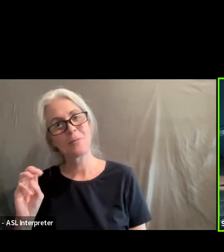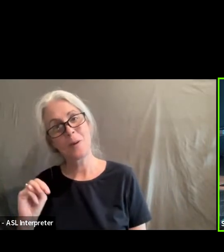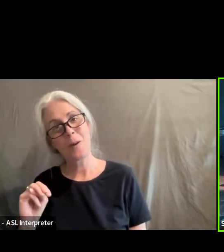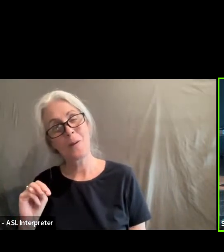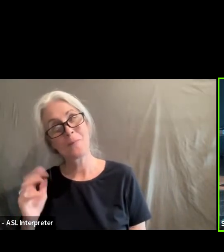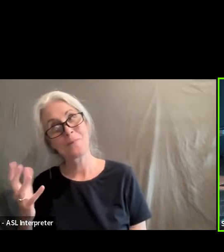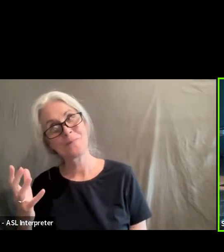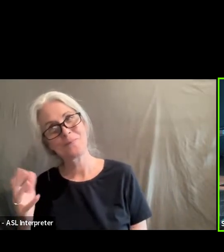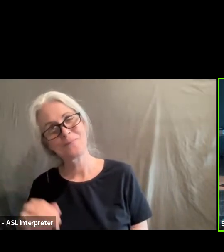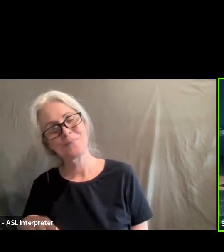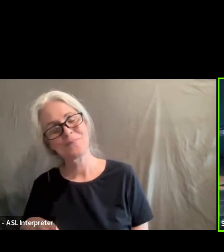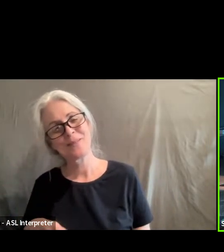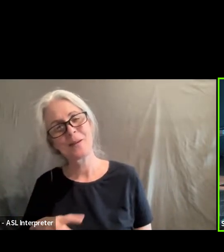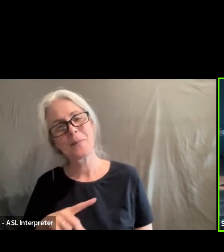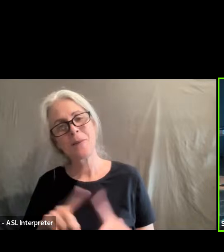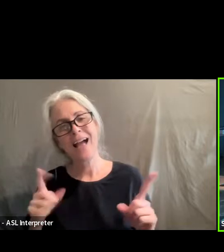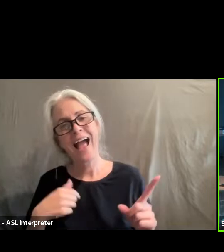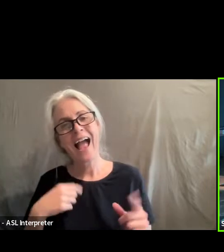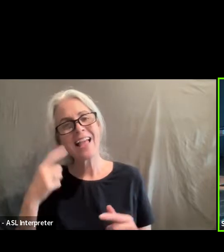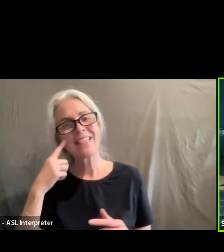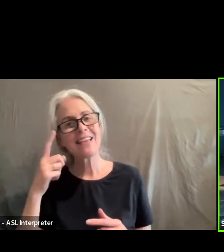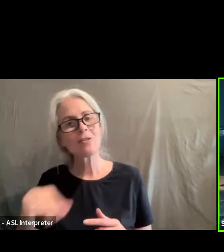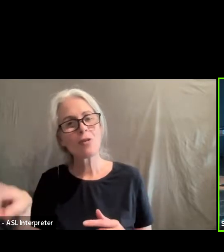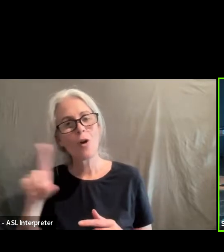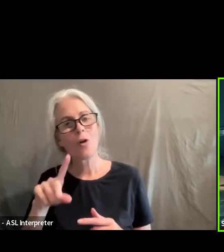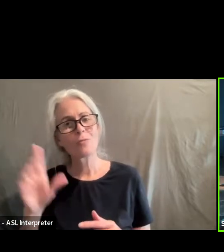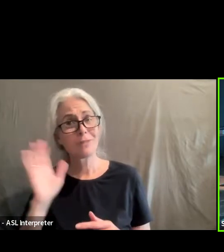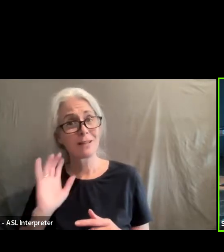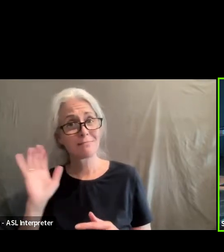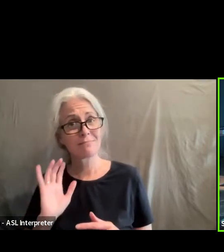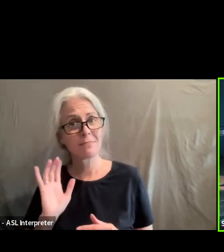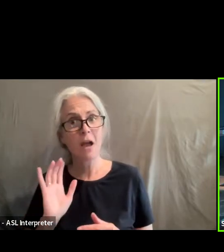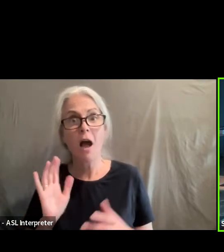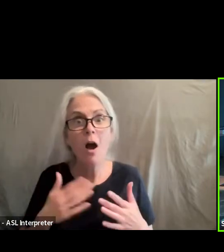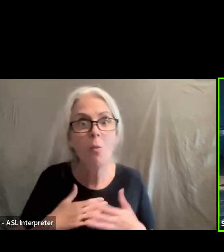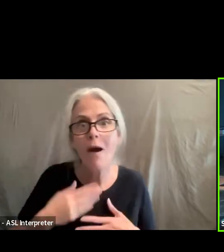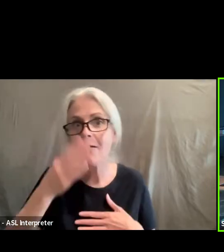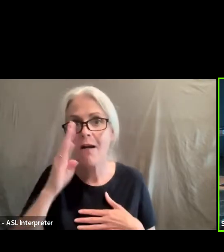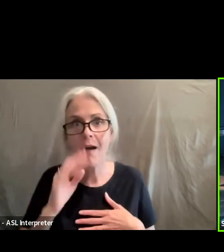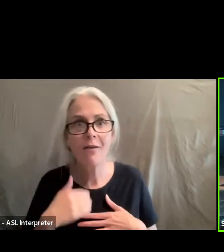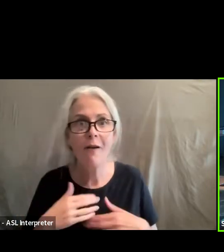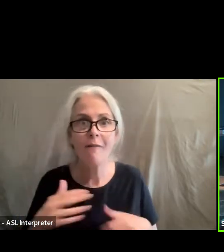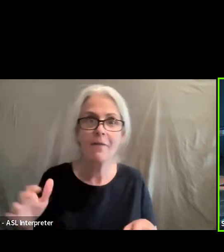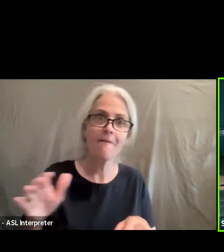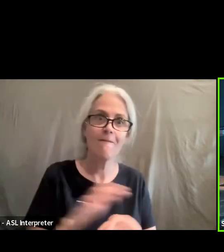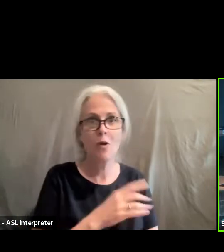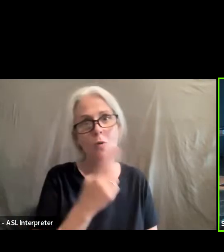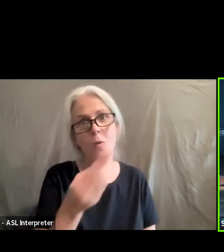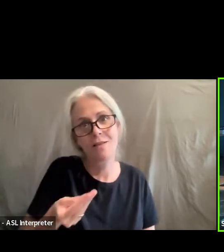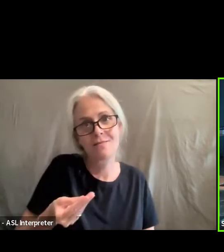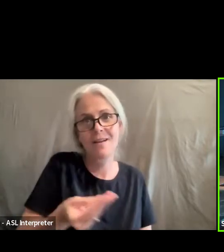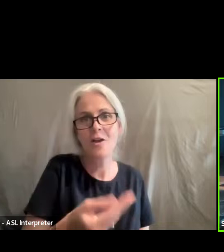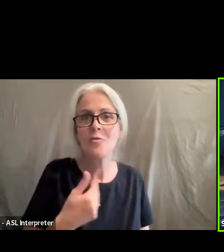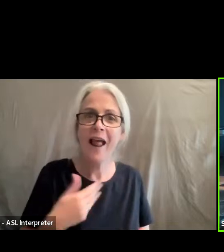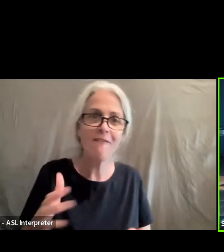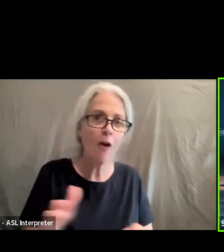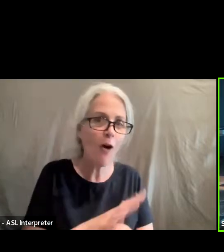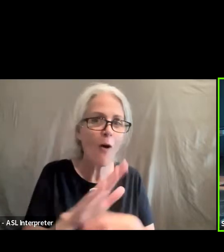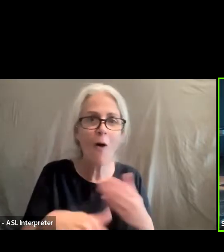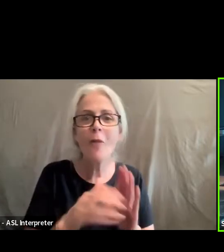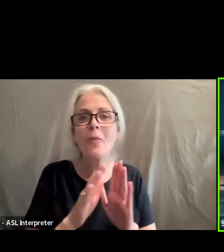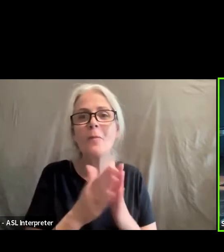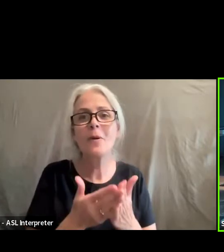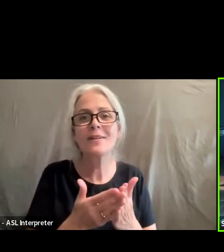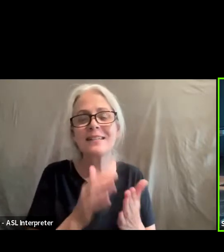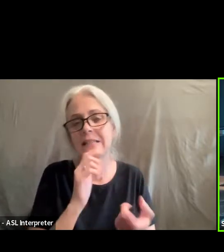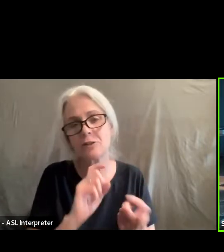changed. But but I think in those days they were like, oh my God, you could have the entire encyclopedia on this one little CD-ROM, didn't